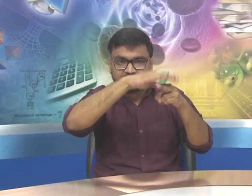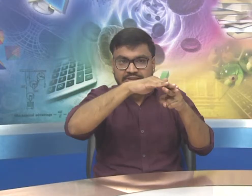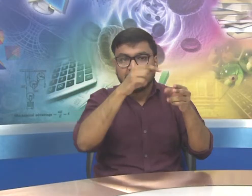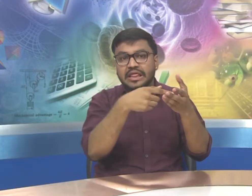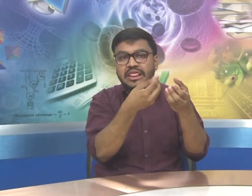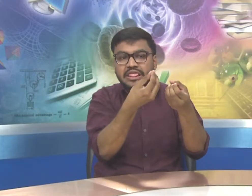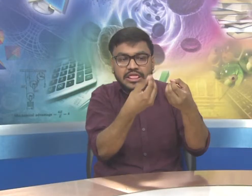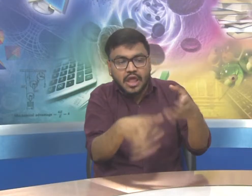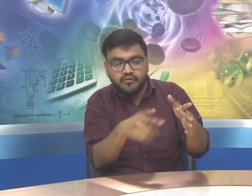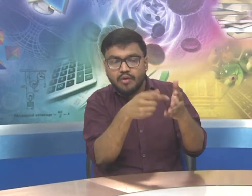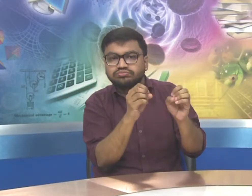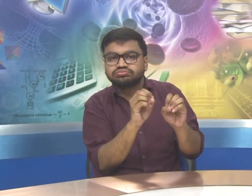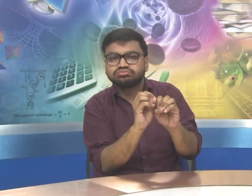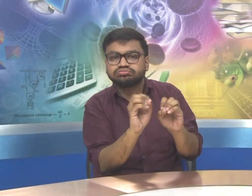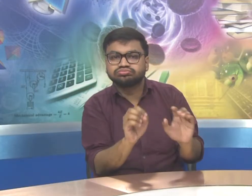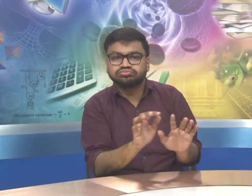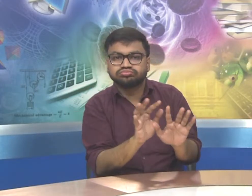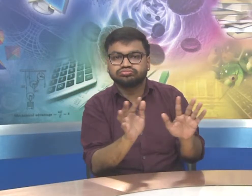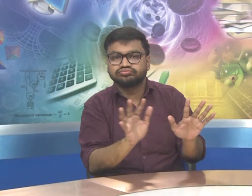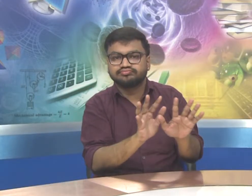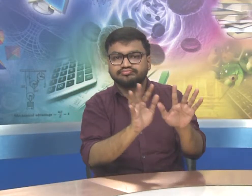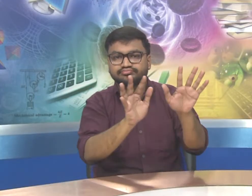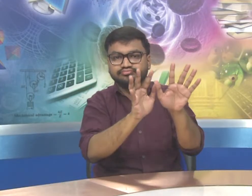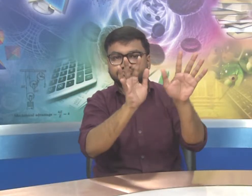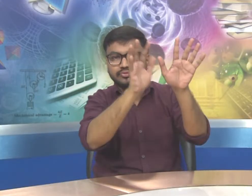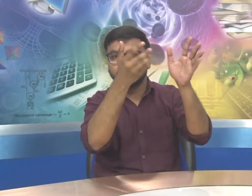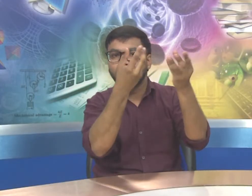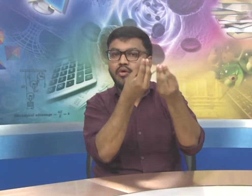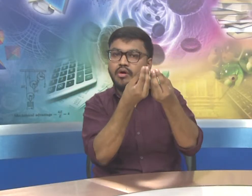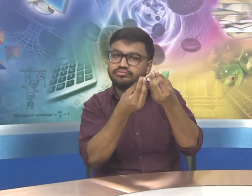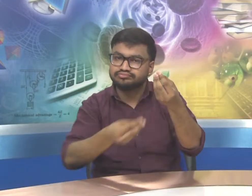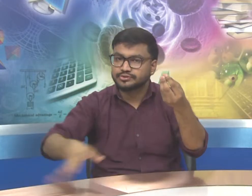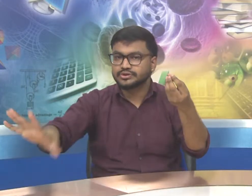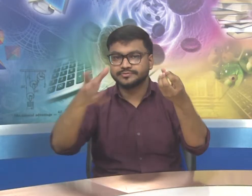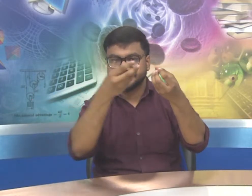mass and could not support life or burning.